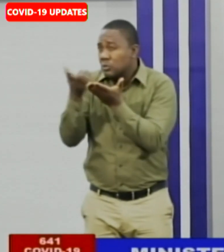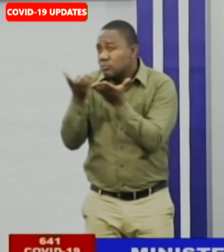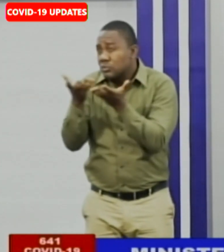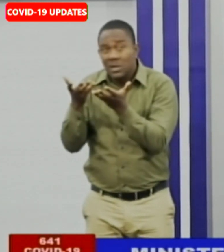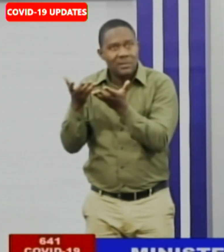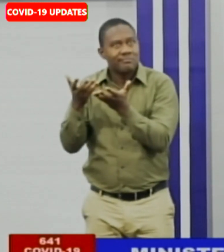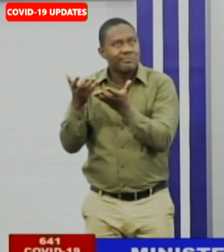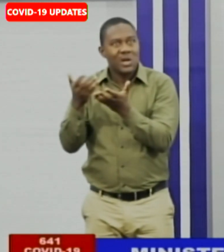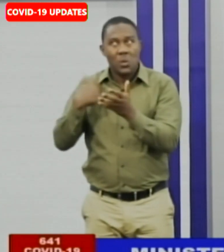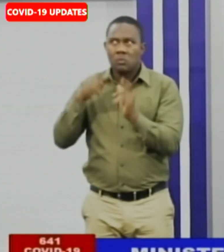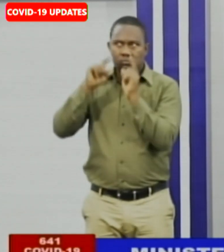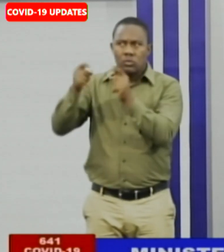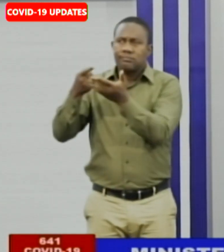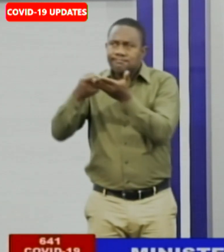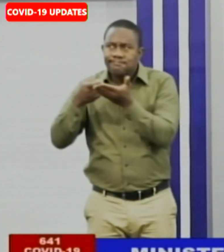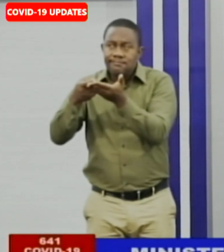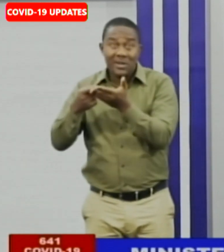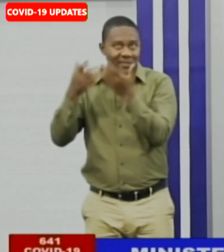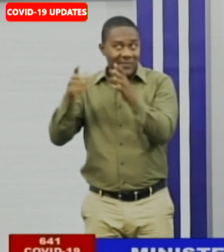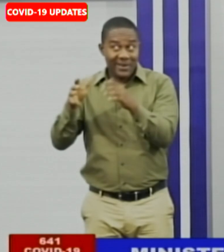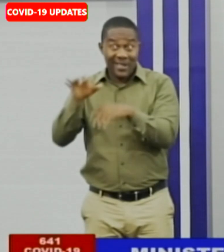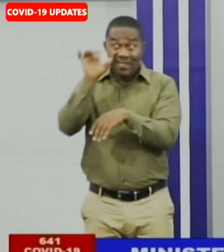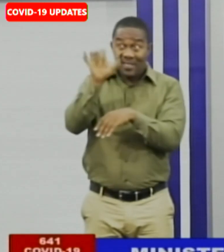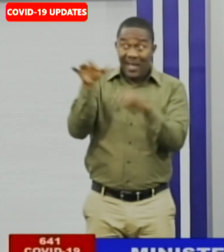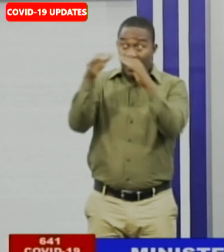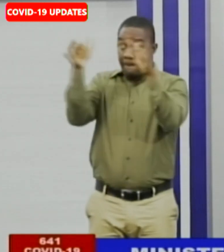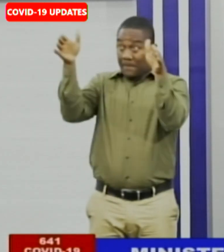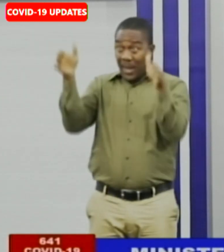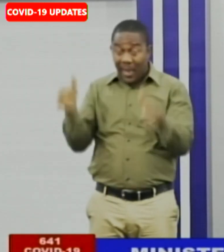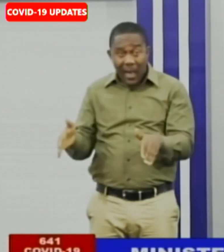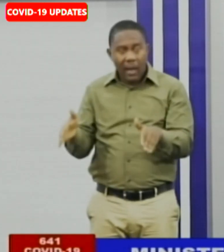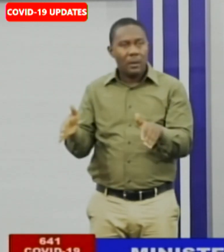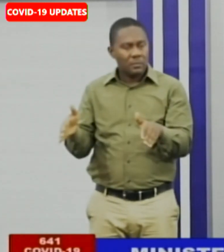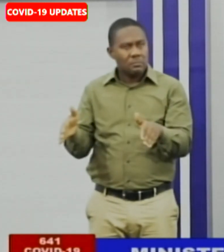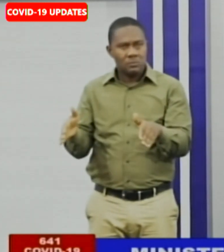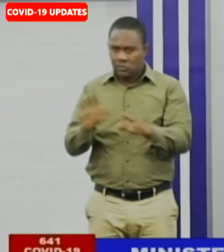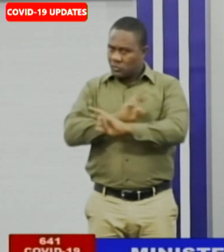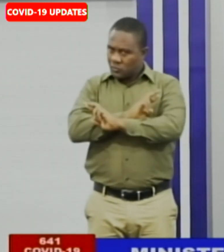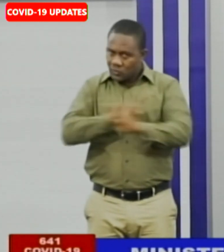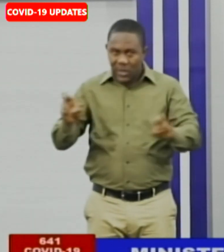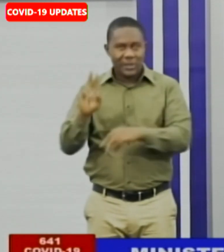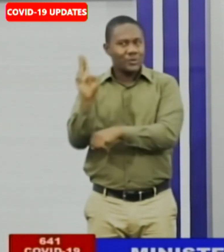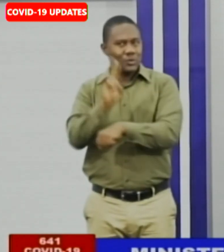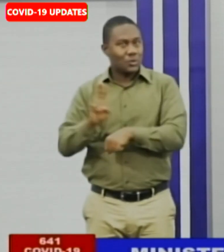confidently say that the facility is ready to be used by the government free of charge to ensure that our brothers and sisters